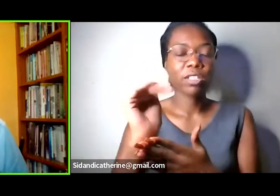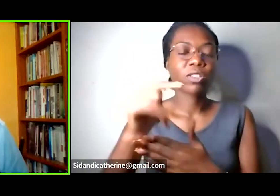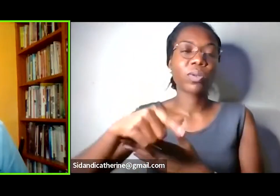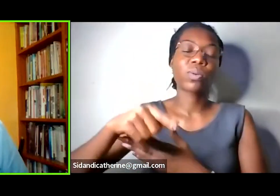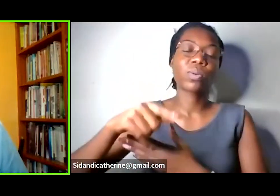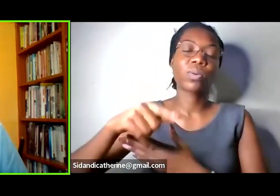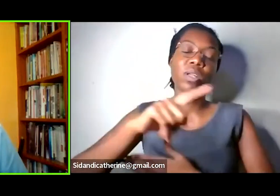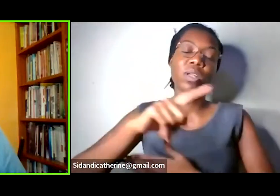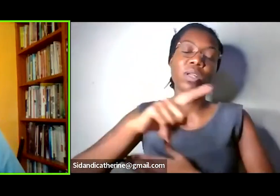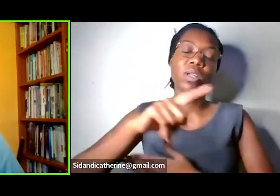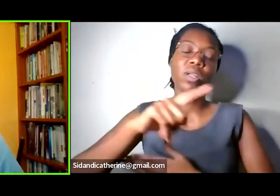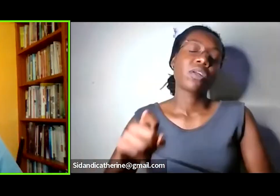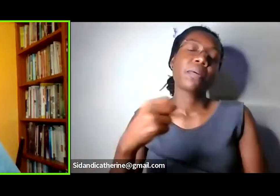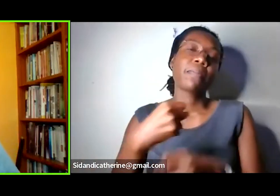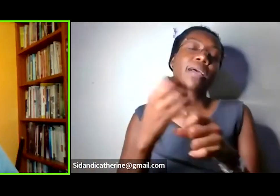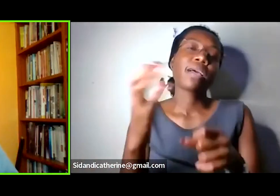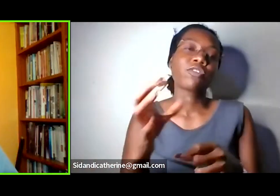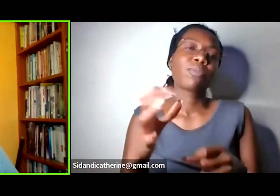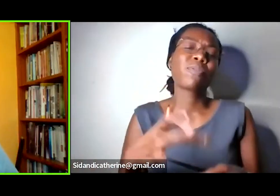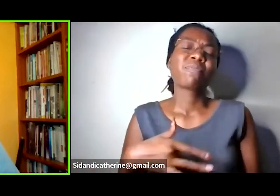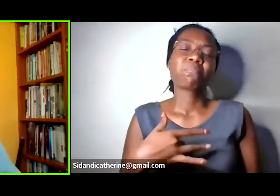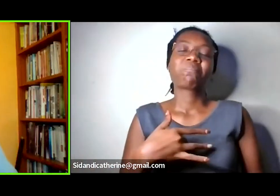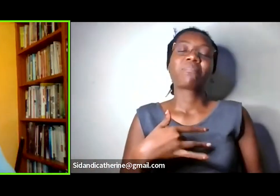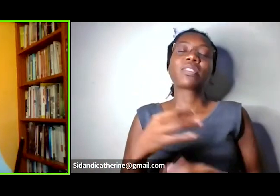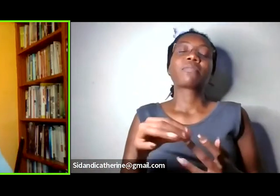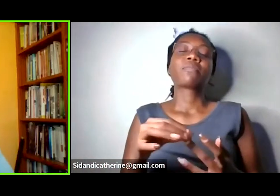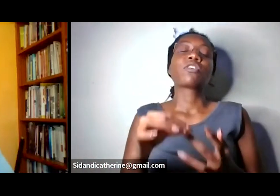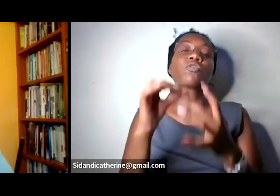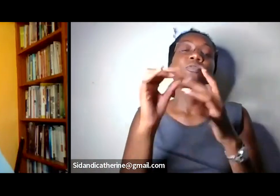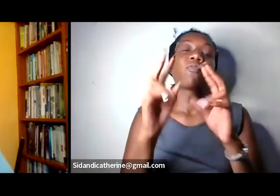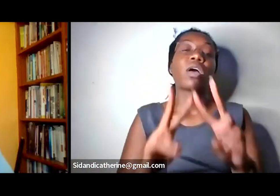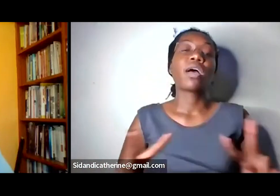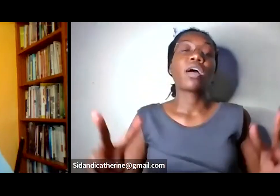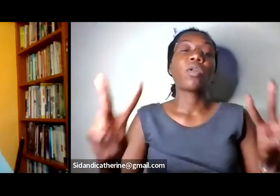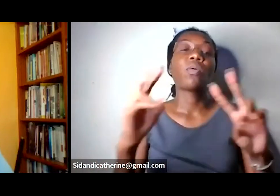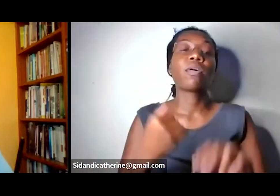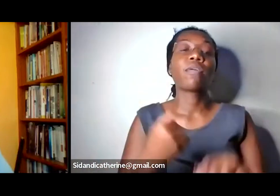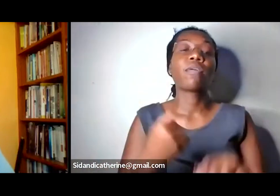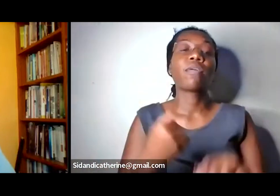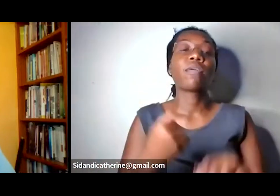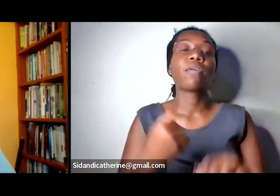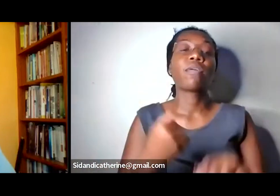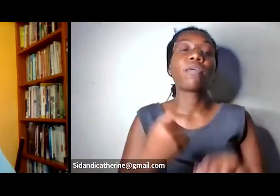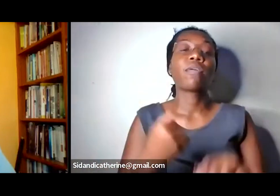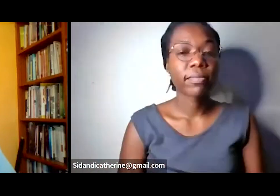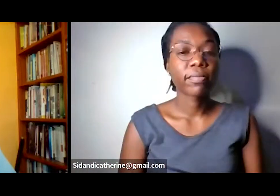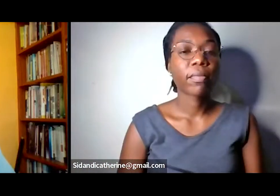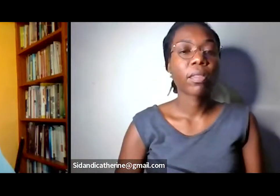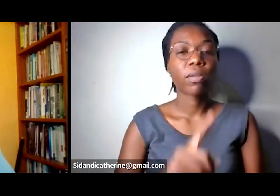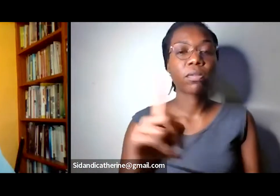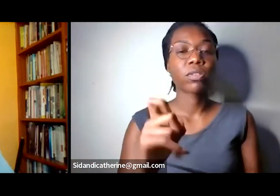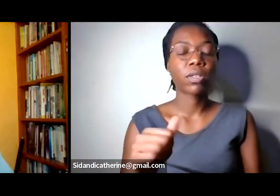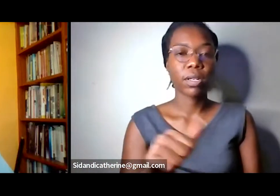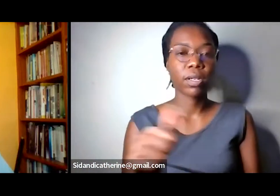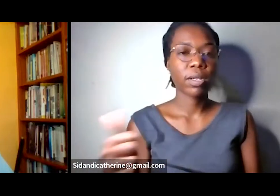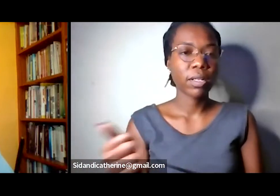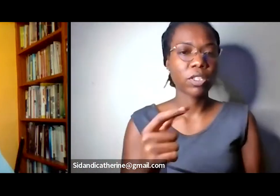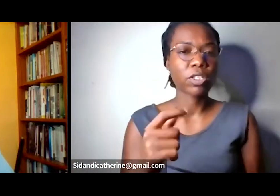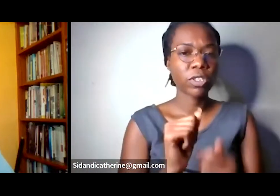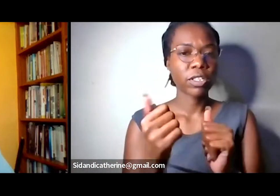role of the soft skills? Now, you see, the role of the soft skills is huge